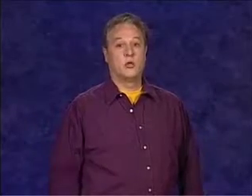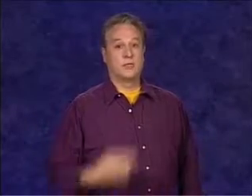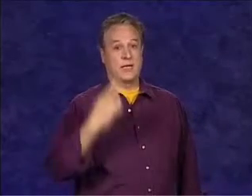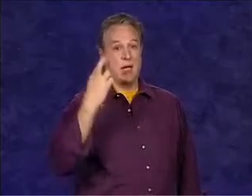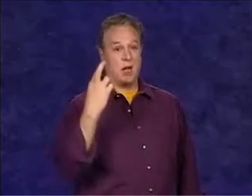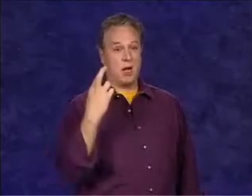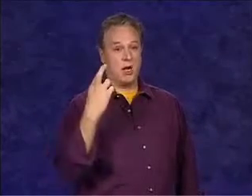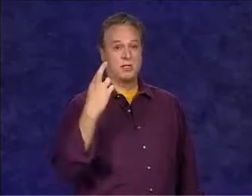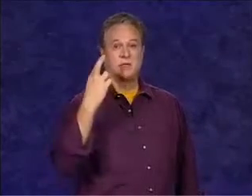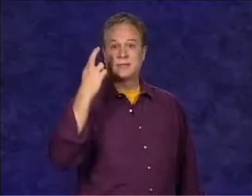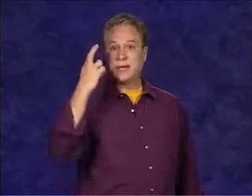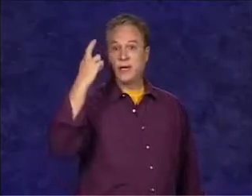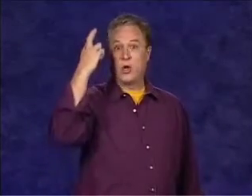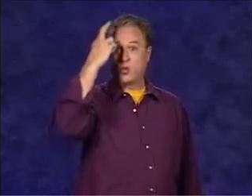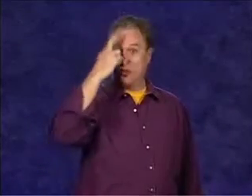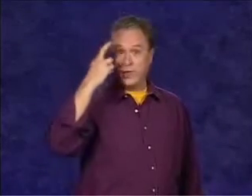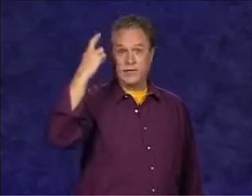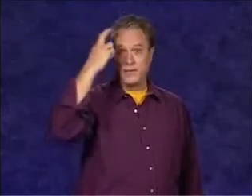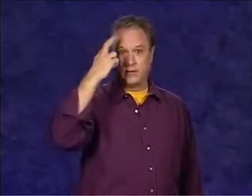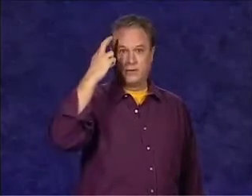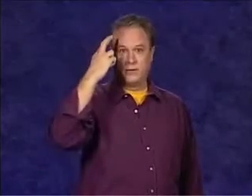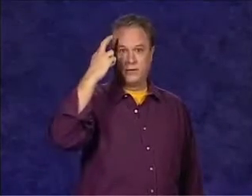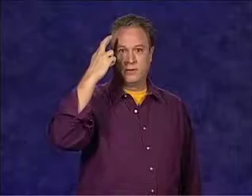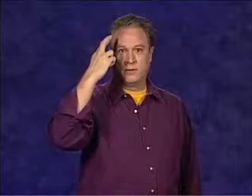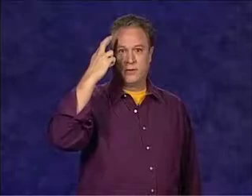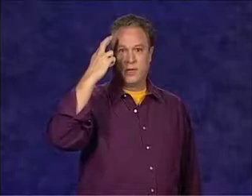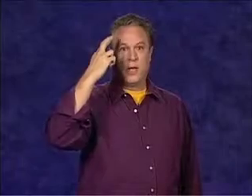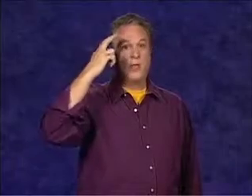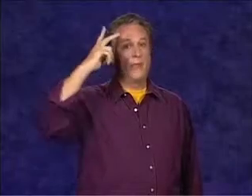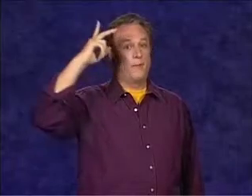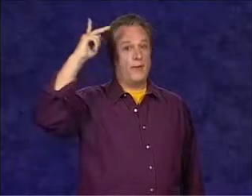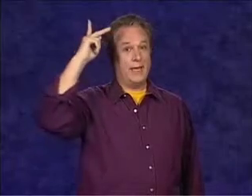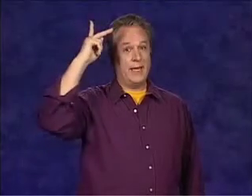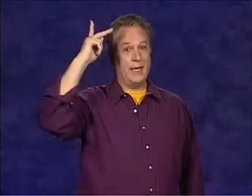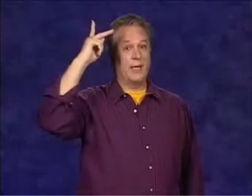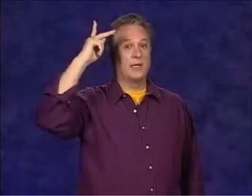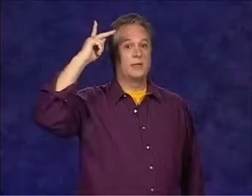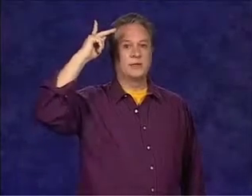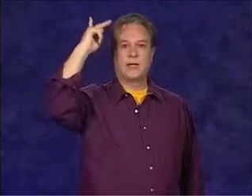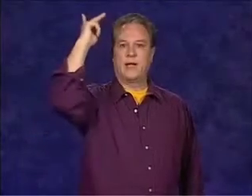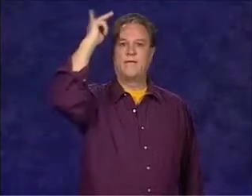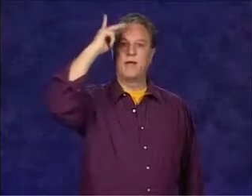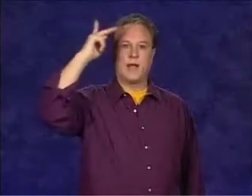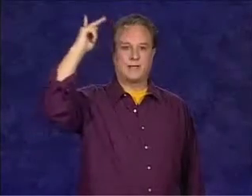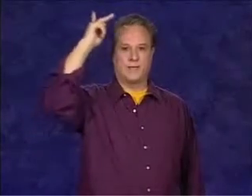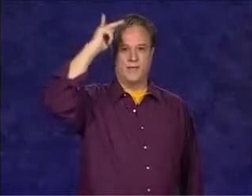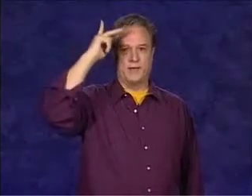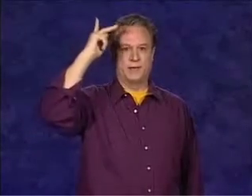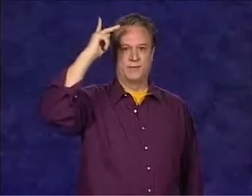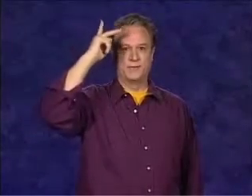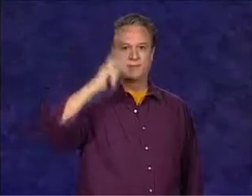Use the R to sign reason, the P to sign philosophy.